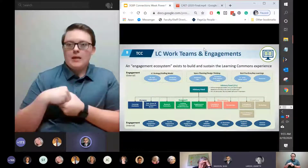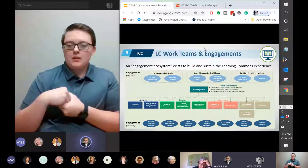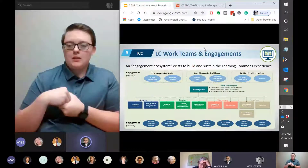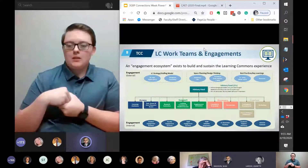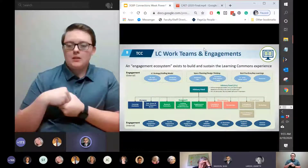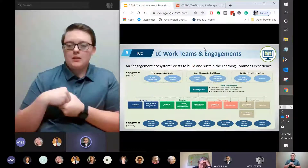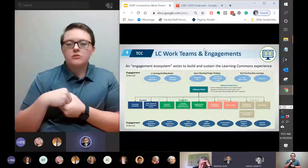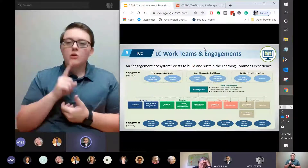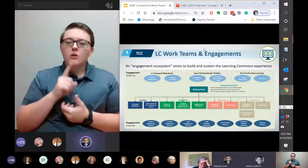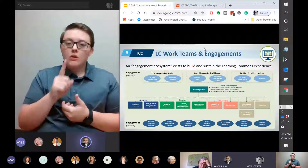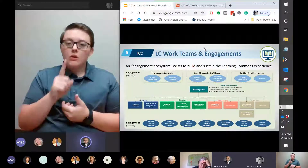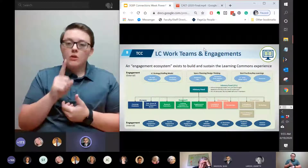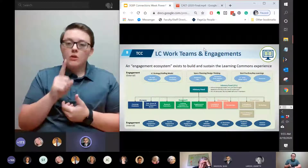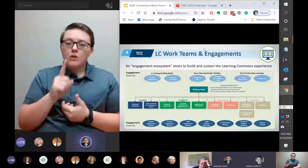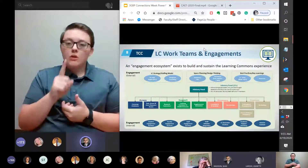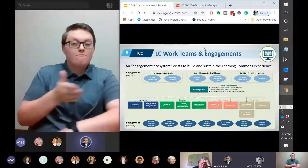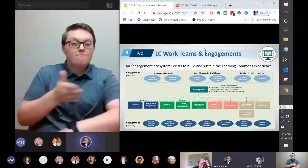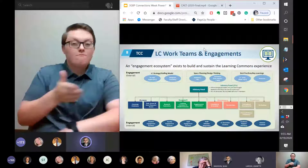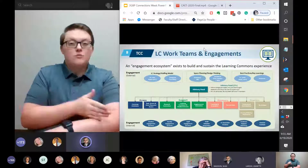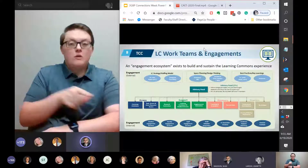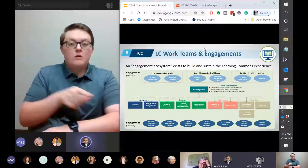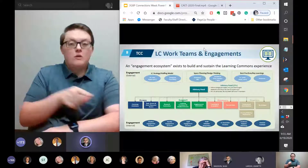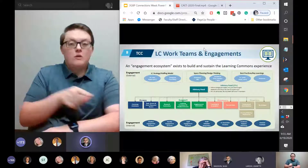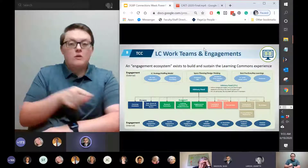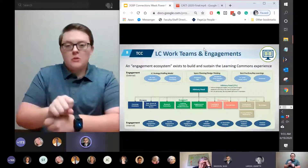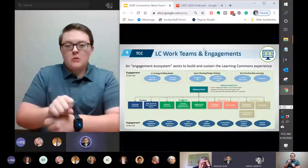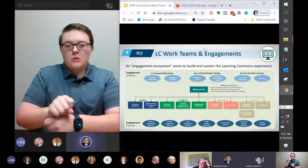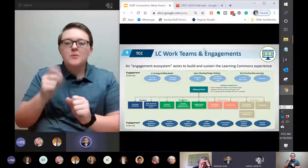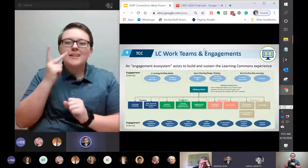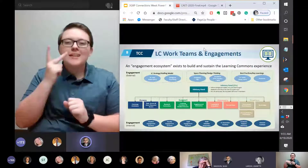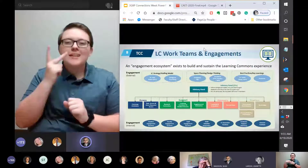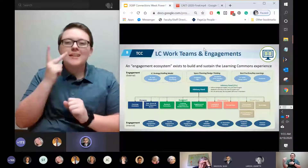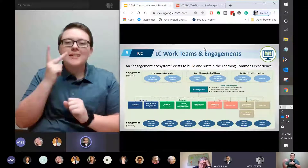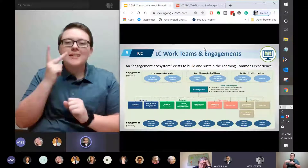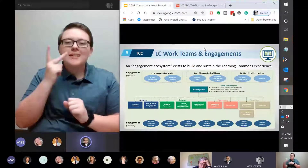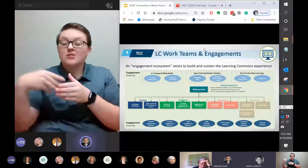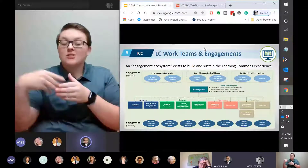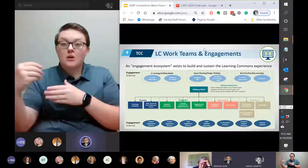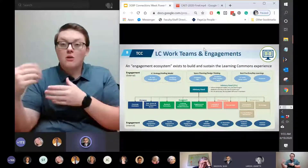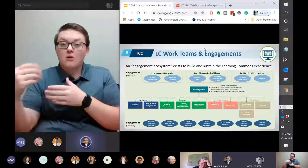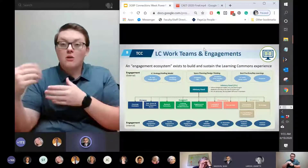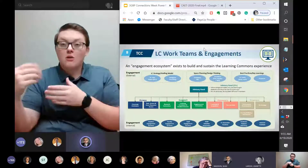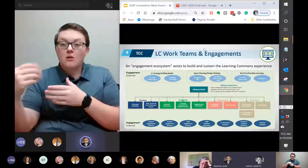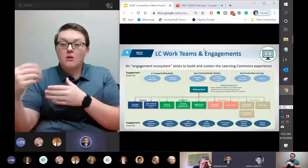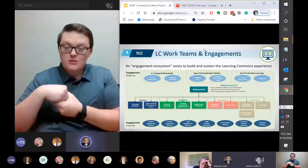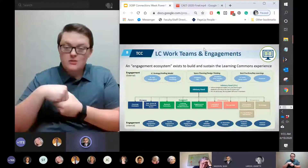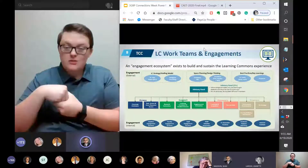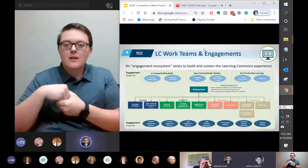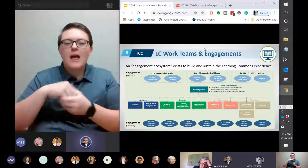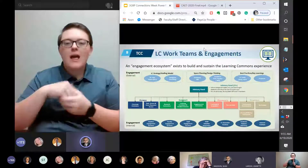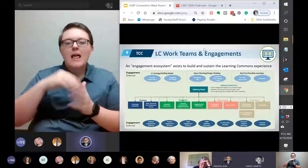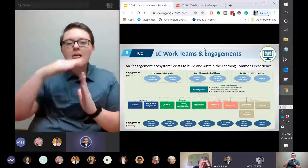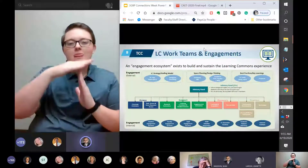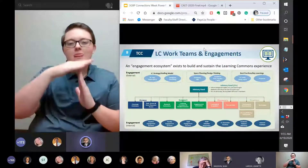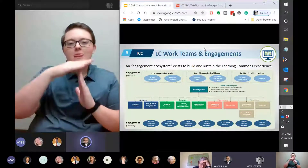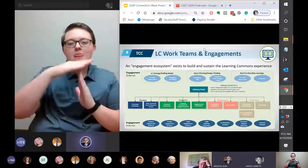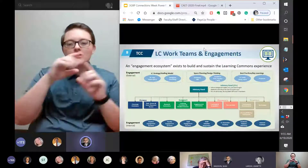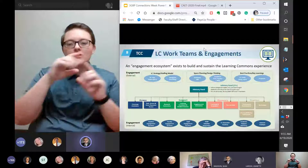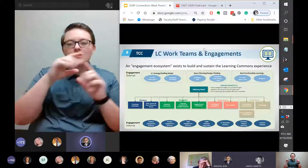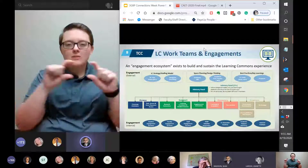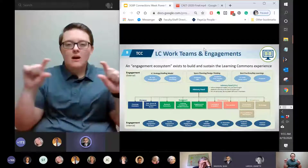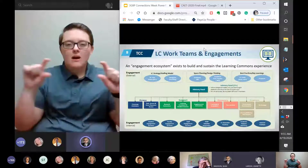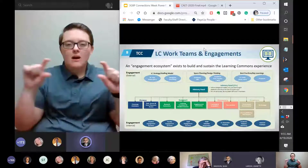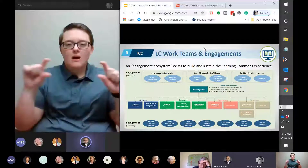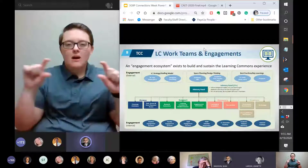really advance this work. As you can see, there have been external engagement. At the top, you'll see where